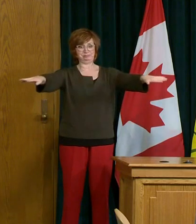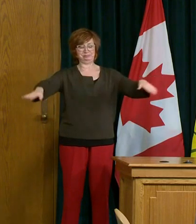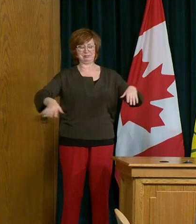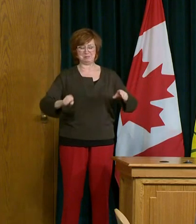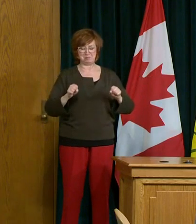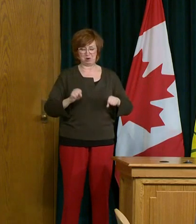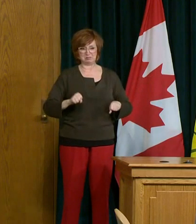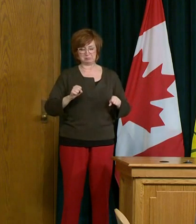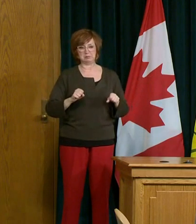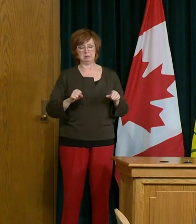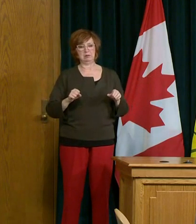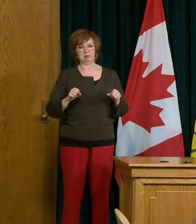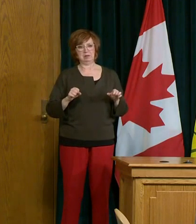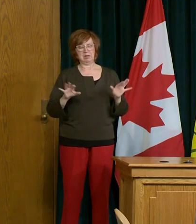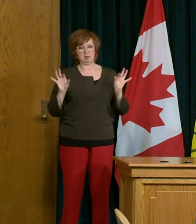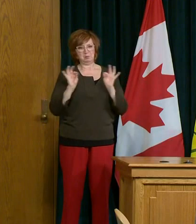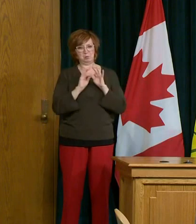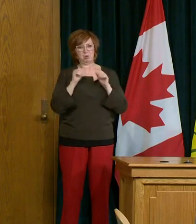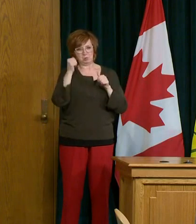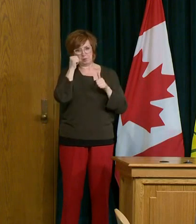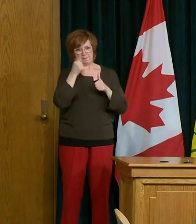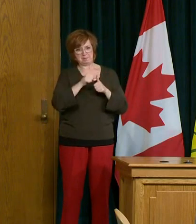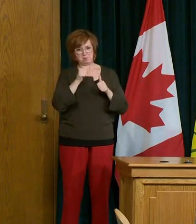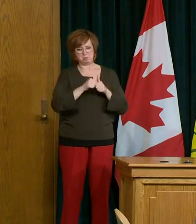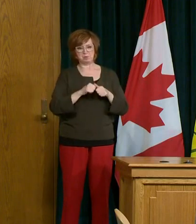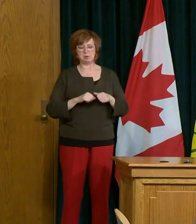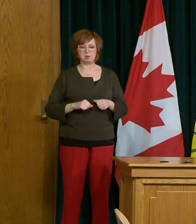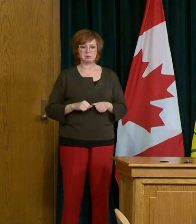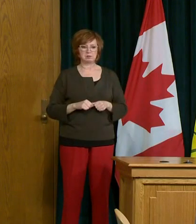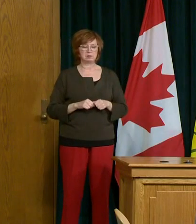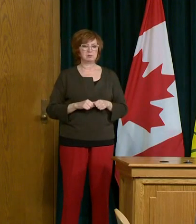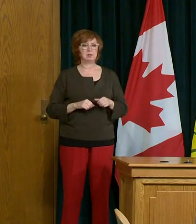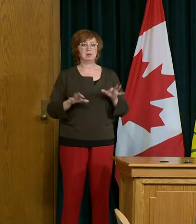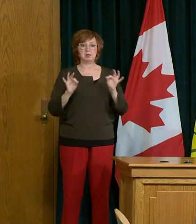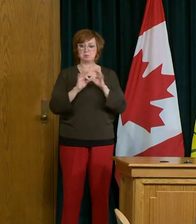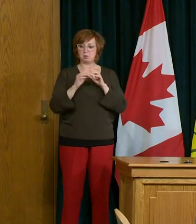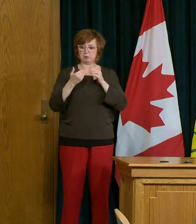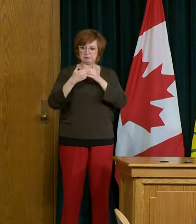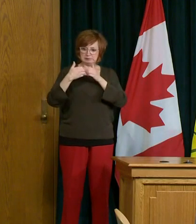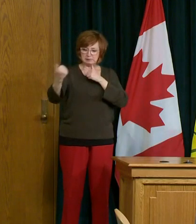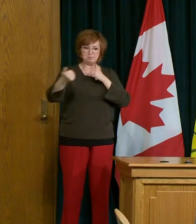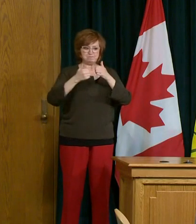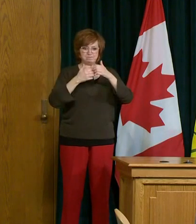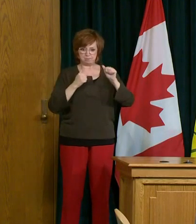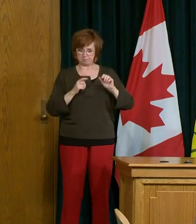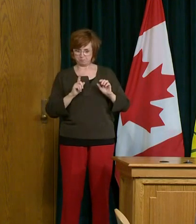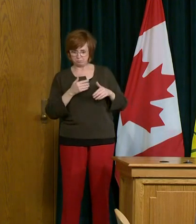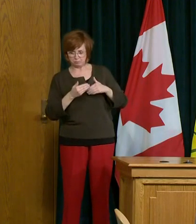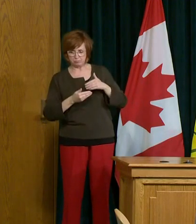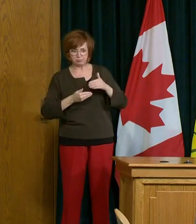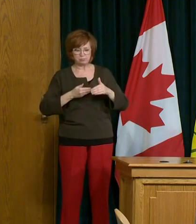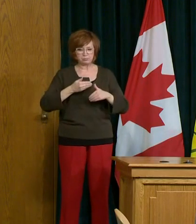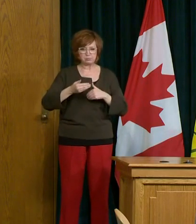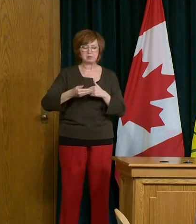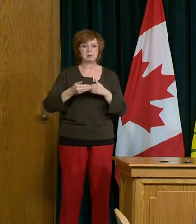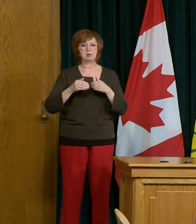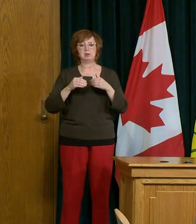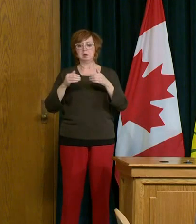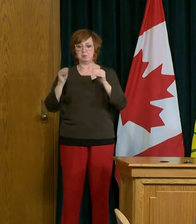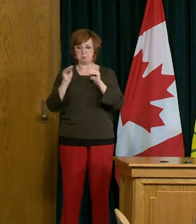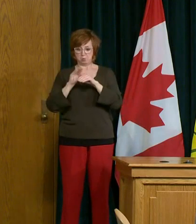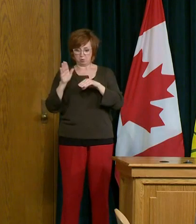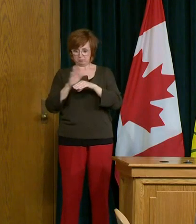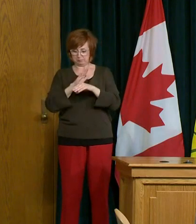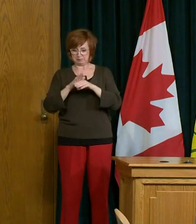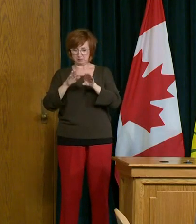overall. And I just want to add to the previous comments that would still apply that as other sectors reopen, just as